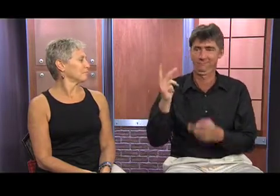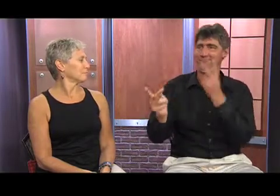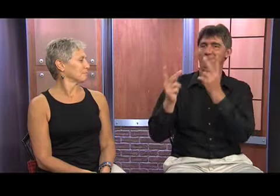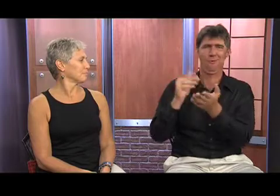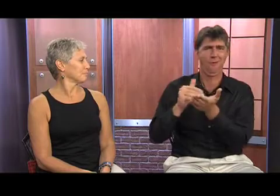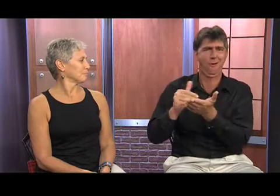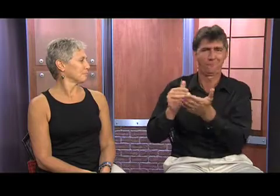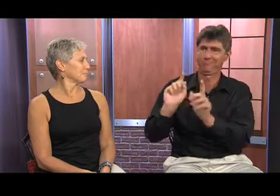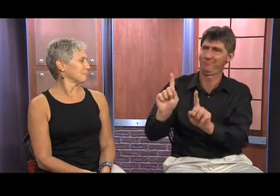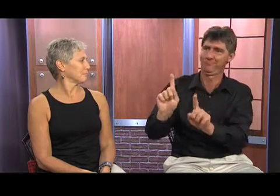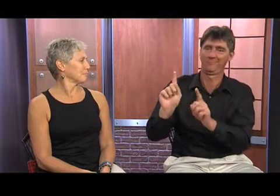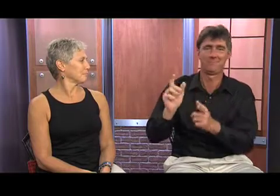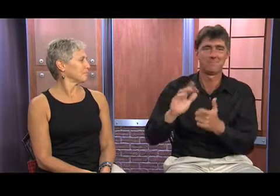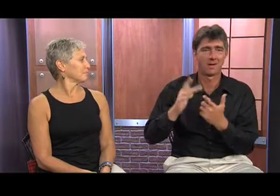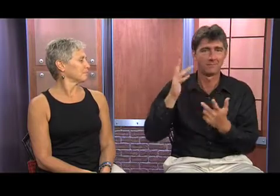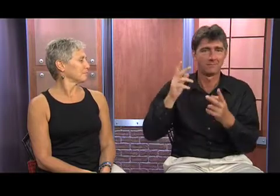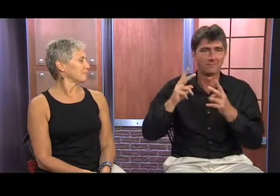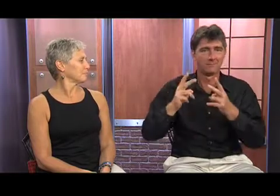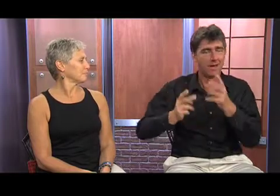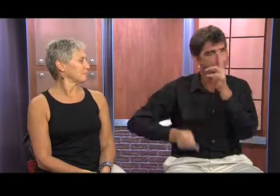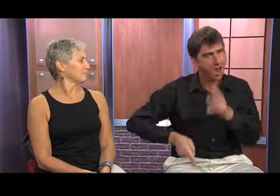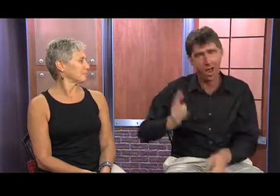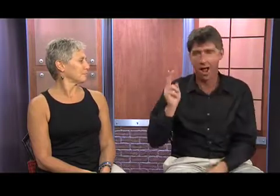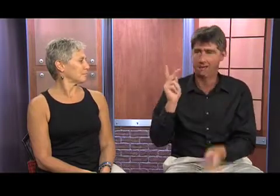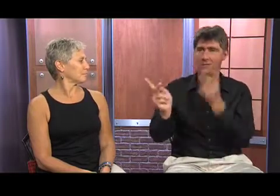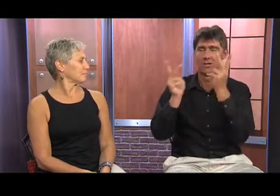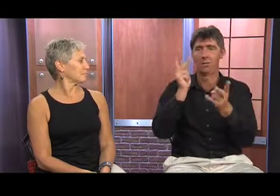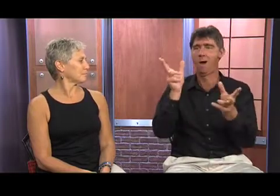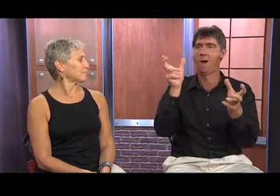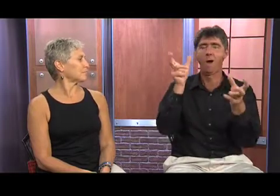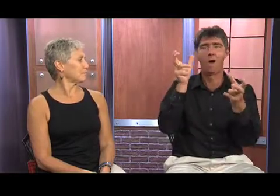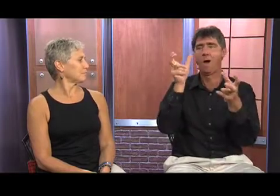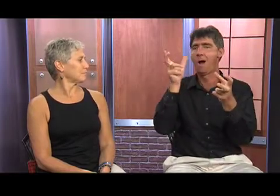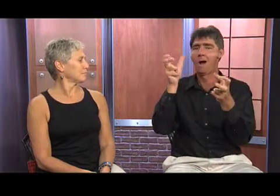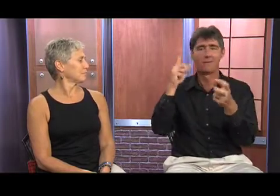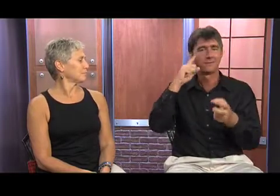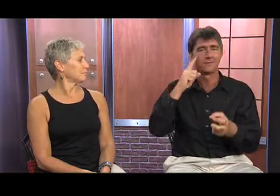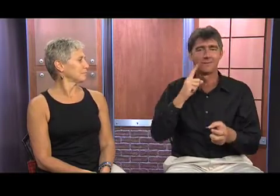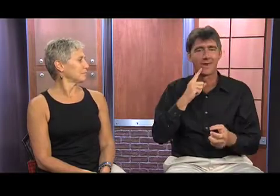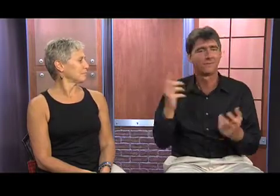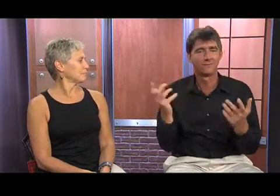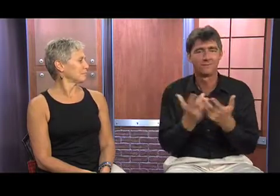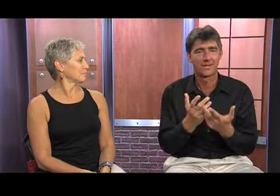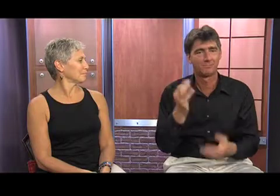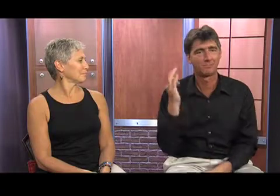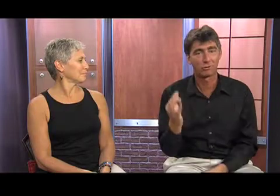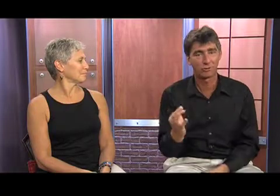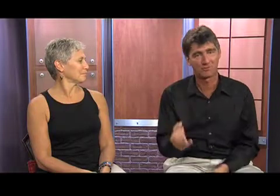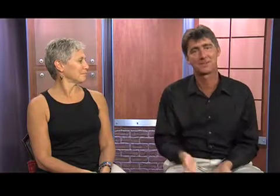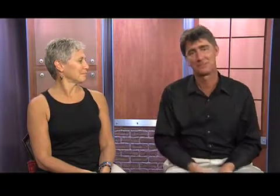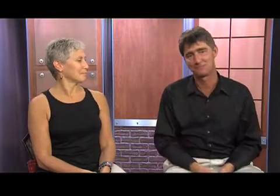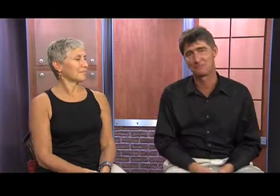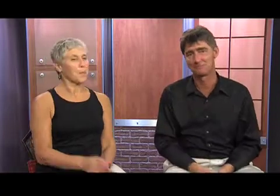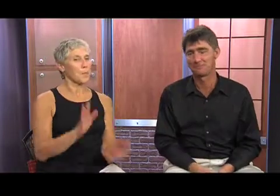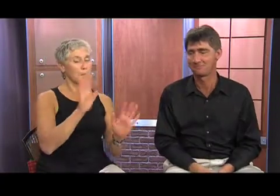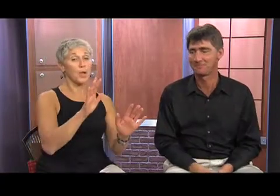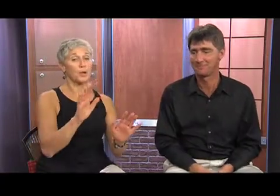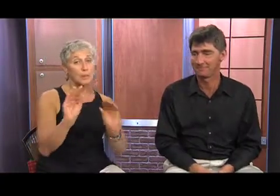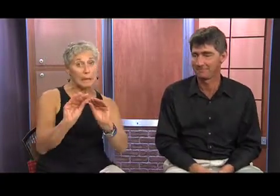visual nature is just perfect for the deaf audience. Oh, it's going to be great. But just to be clear for everybody listening, this is not